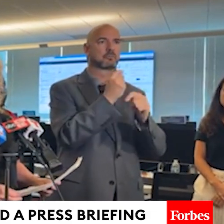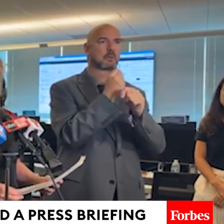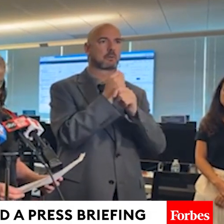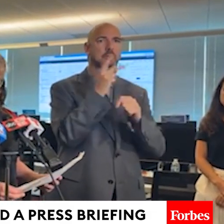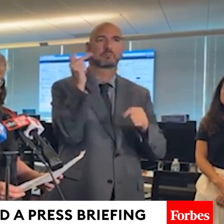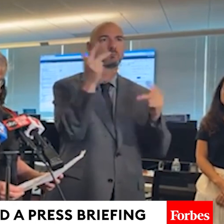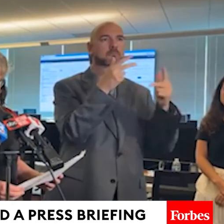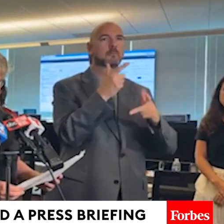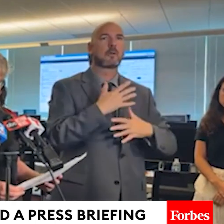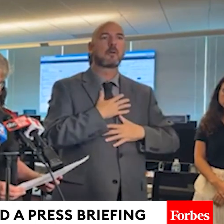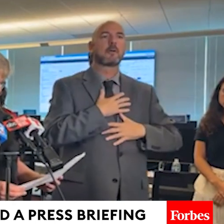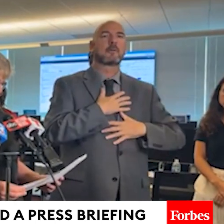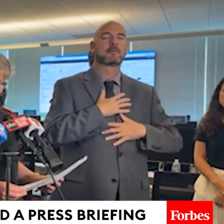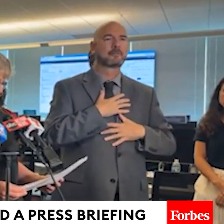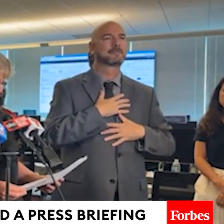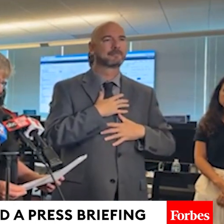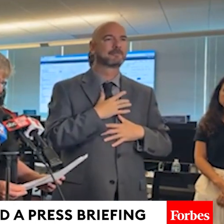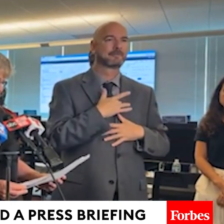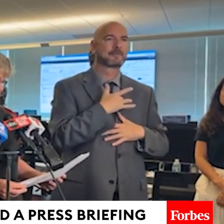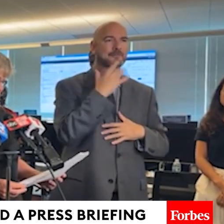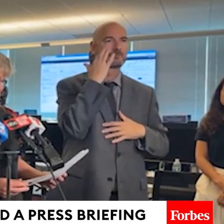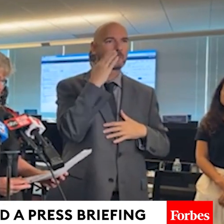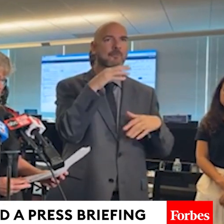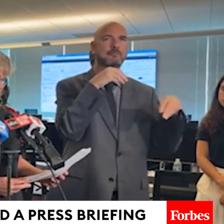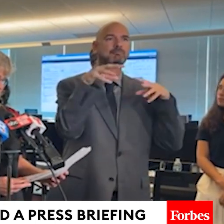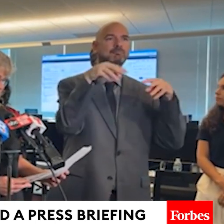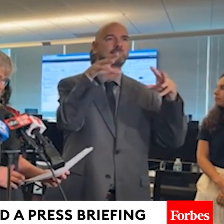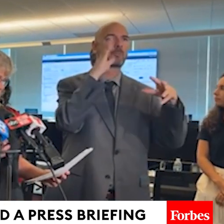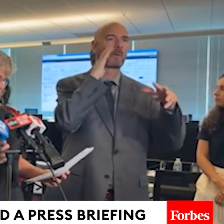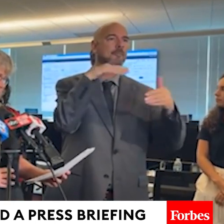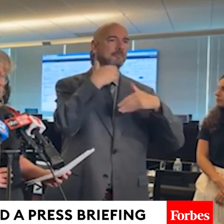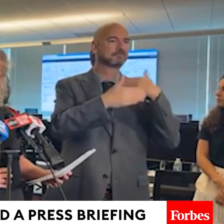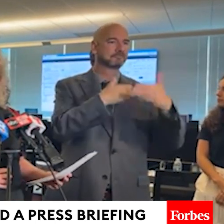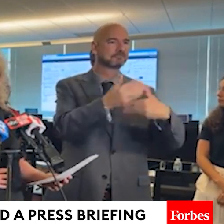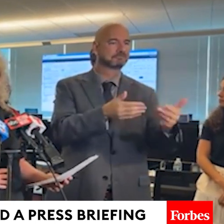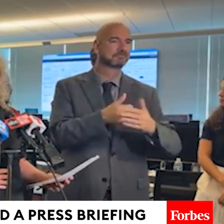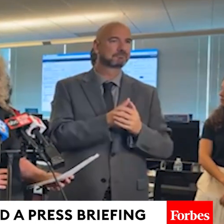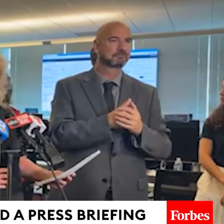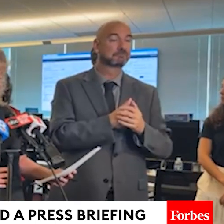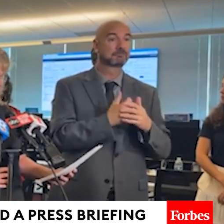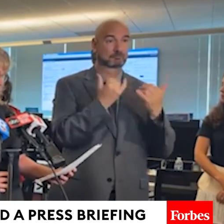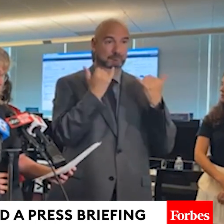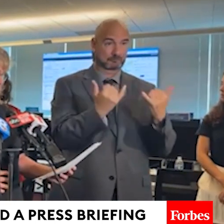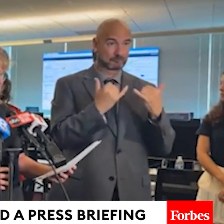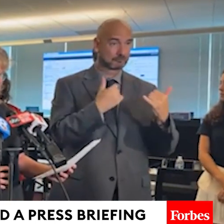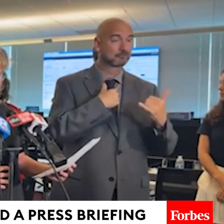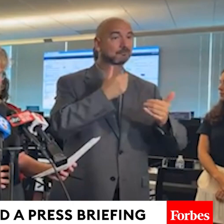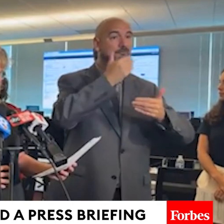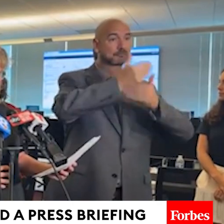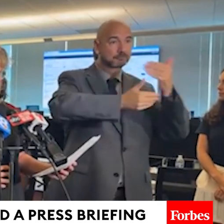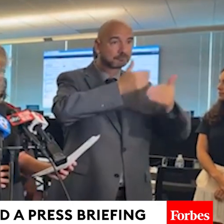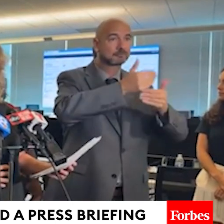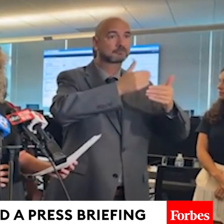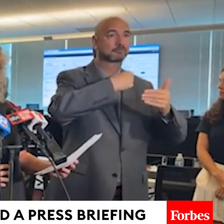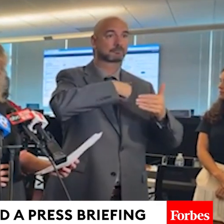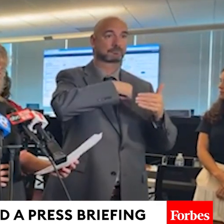headway through the restoration process. As we proceed today, we are restoring other vital